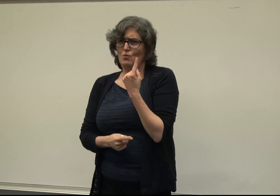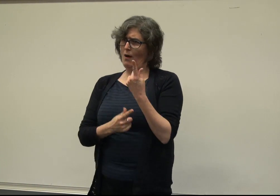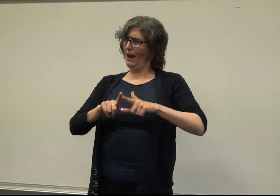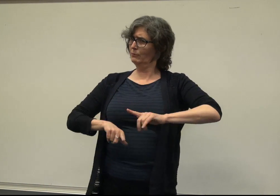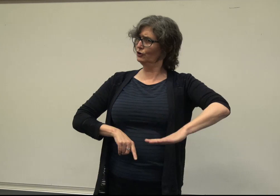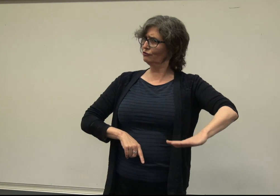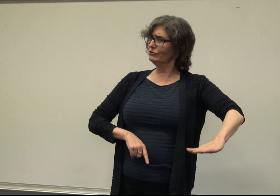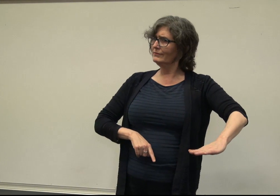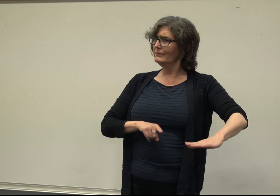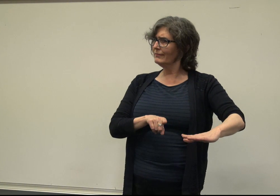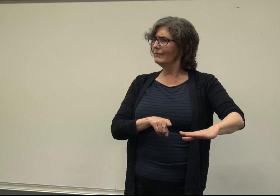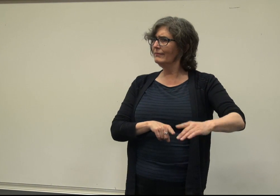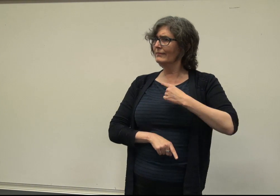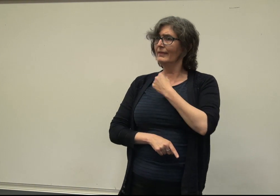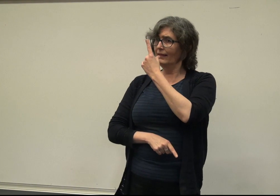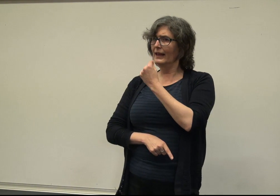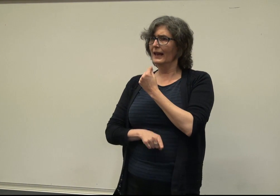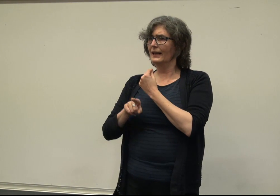very